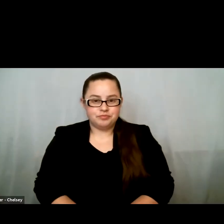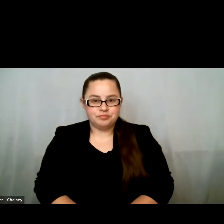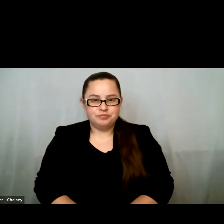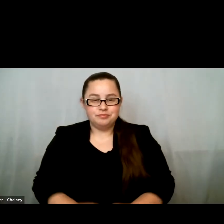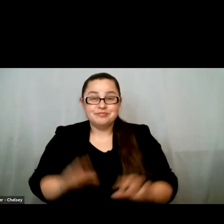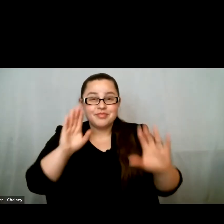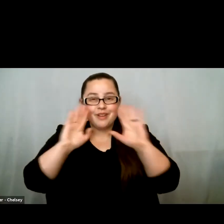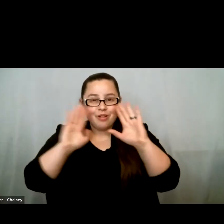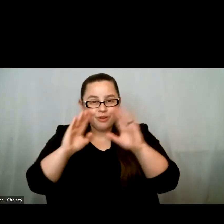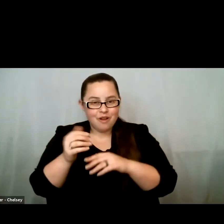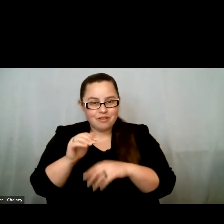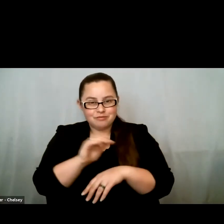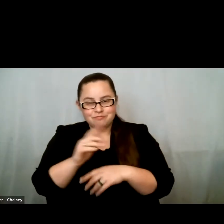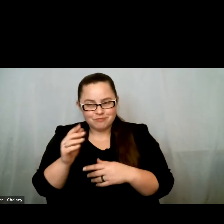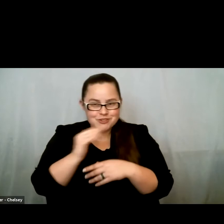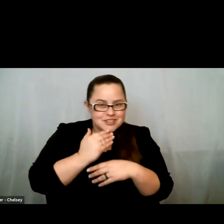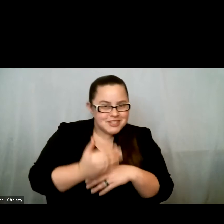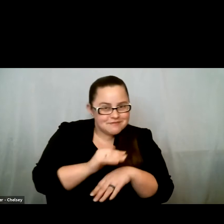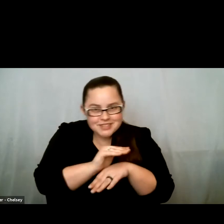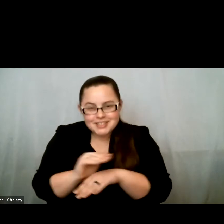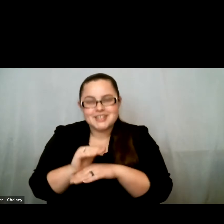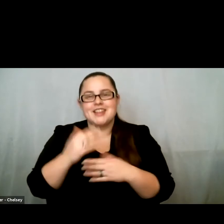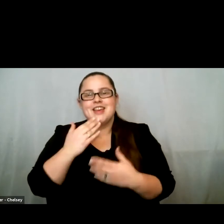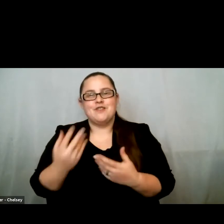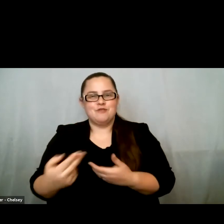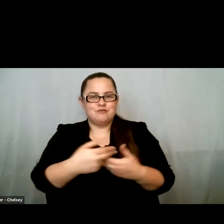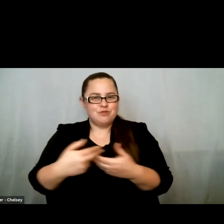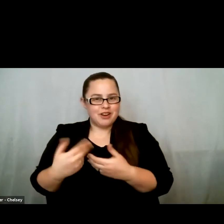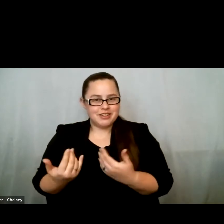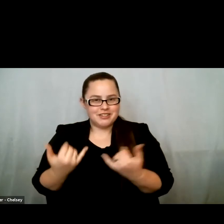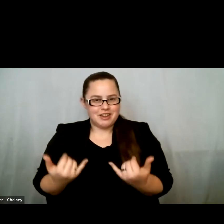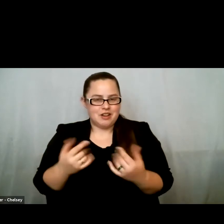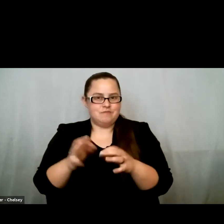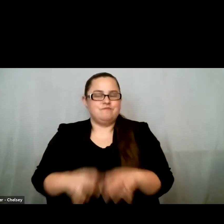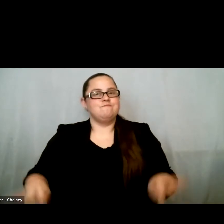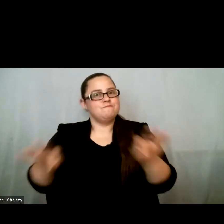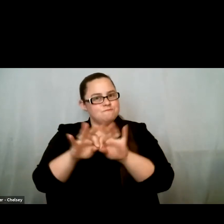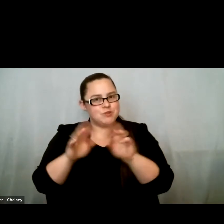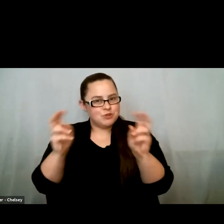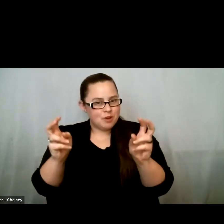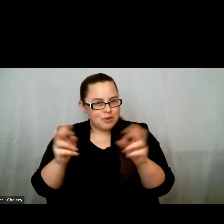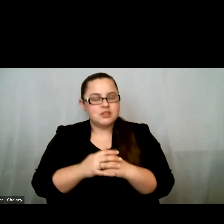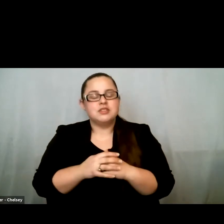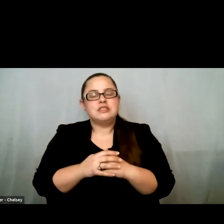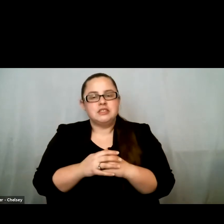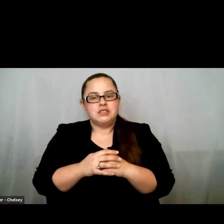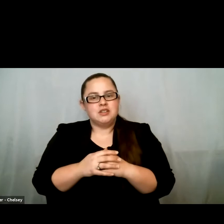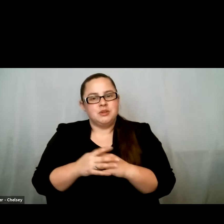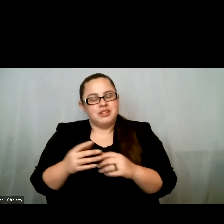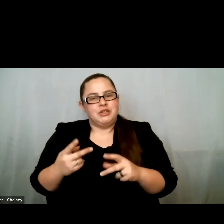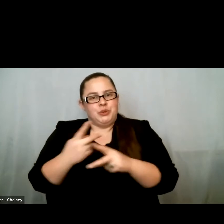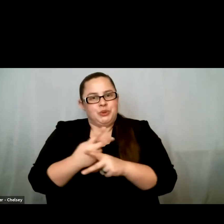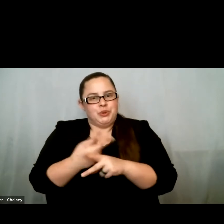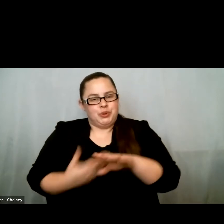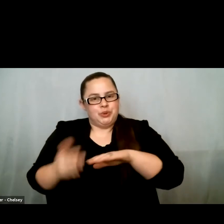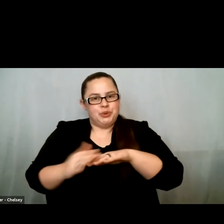Hello, everyone. Good evening. Thank you for joining us today on a very important topic. There has been a rise of attacks in the Asian community since